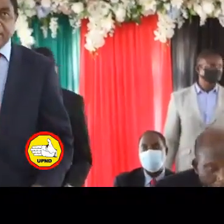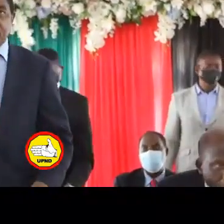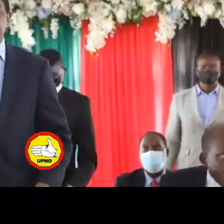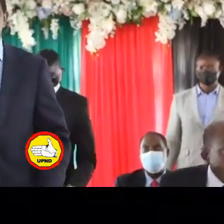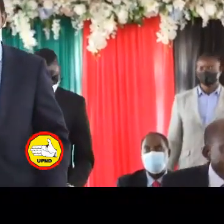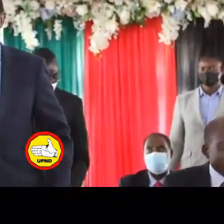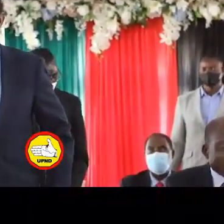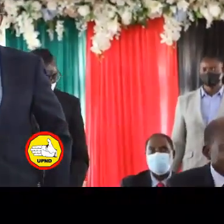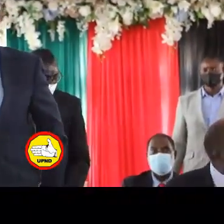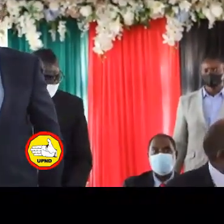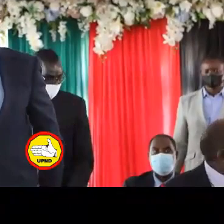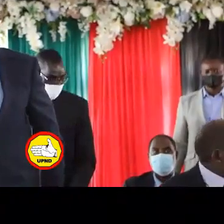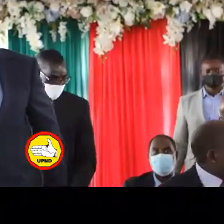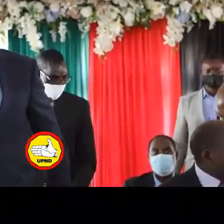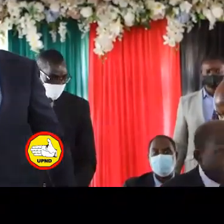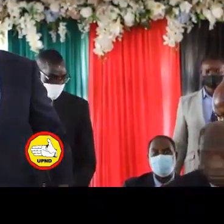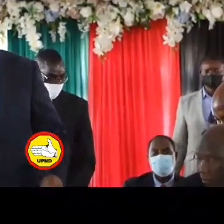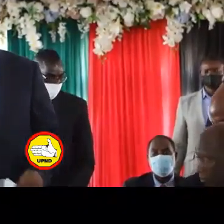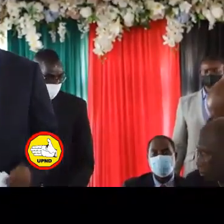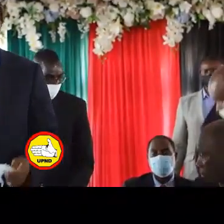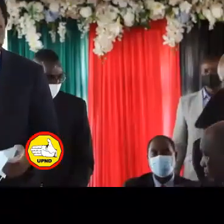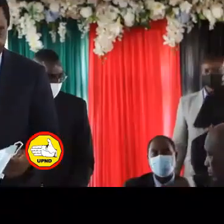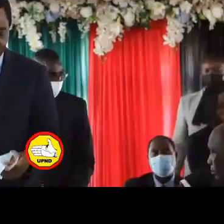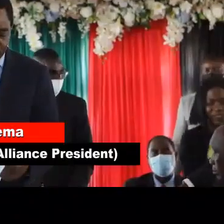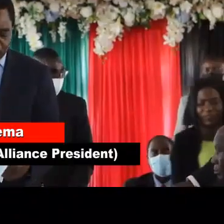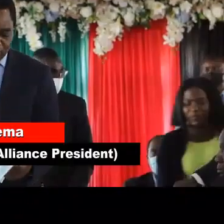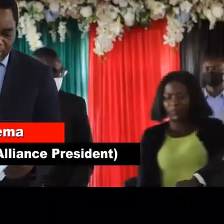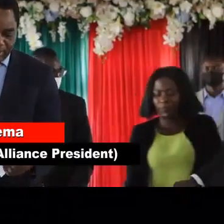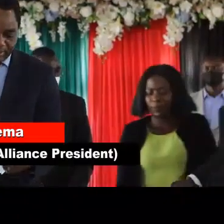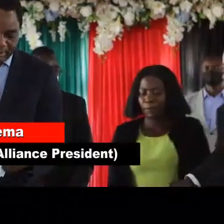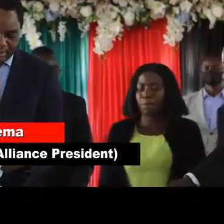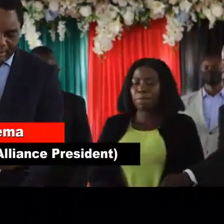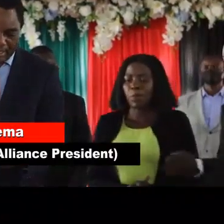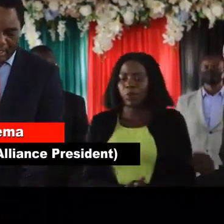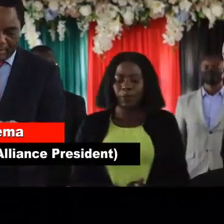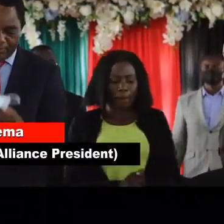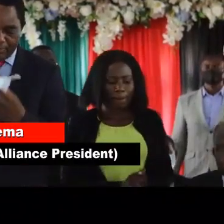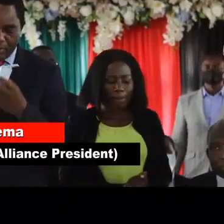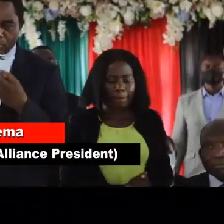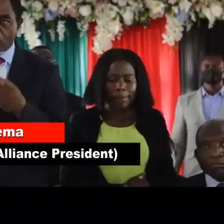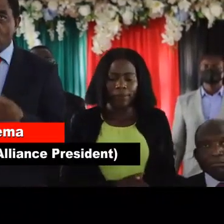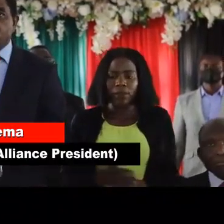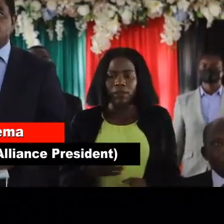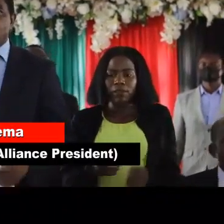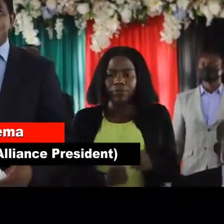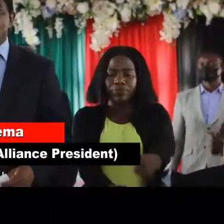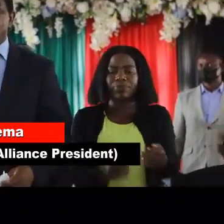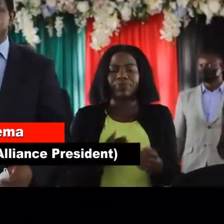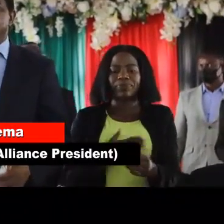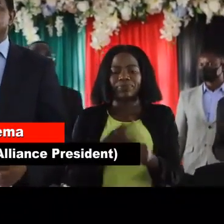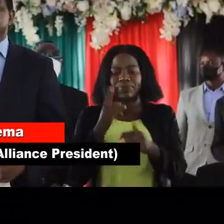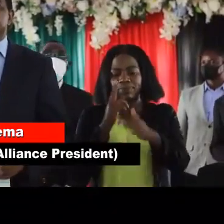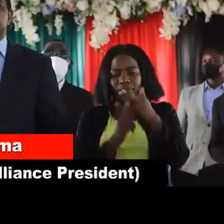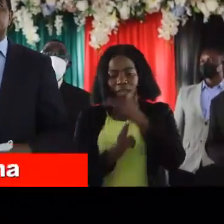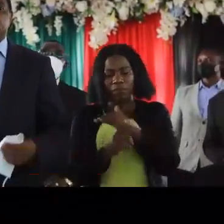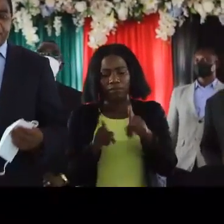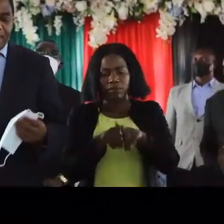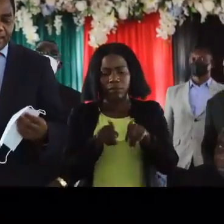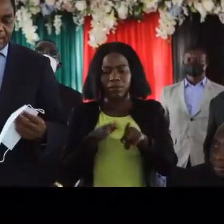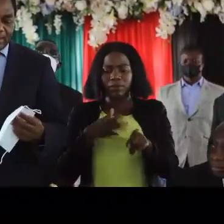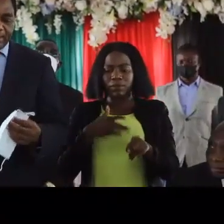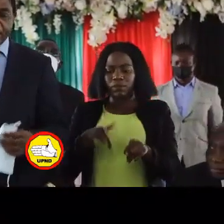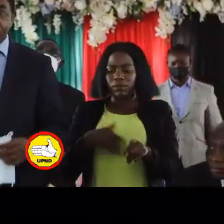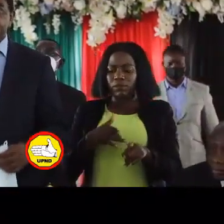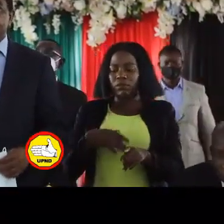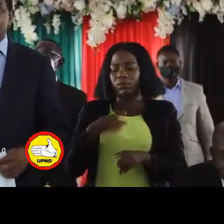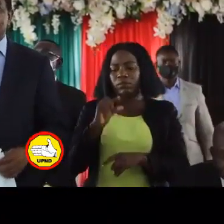Sata here. Yes. I am humbled by this gesture. I feel so small,